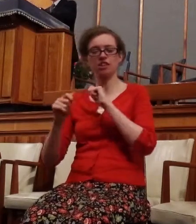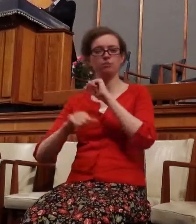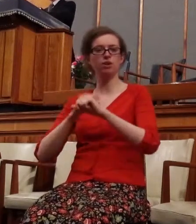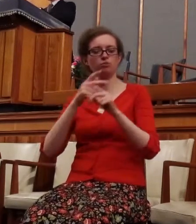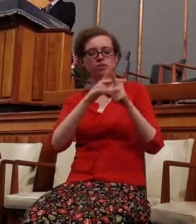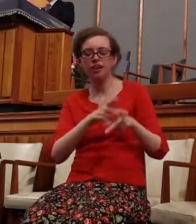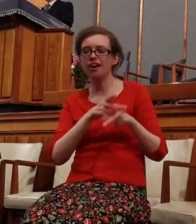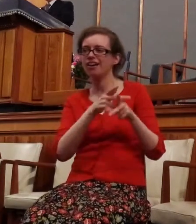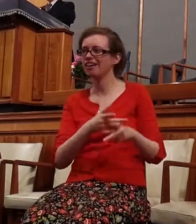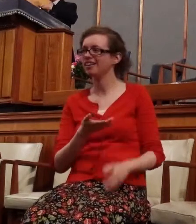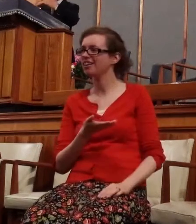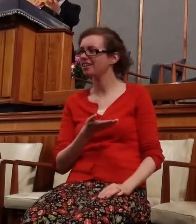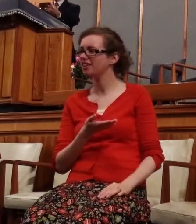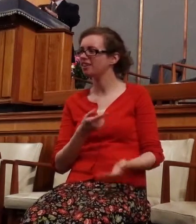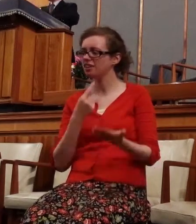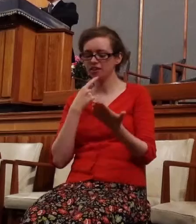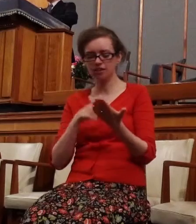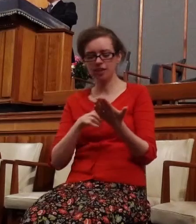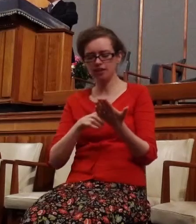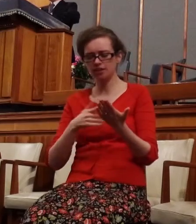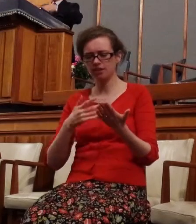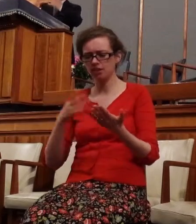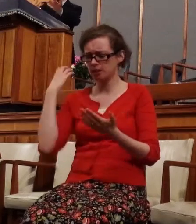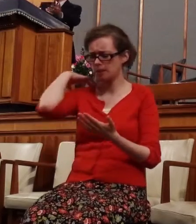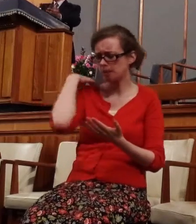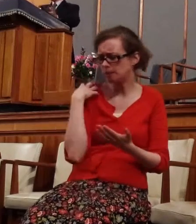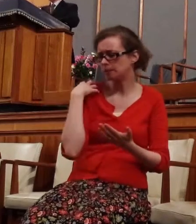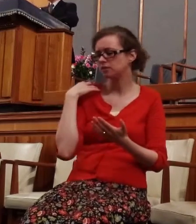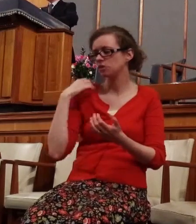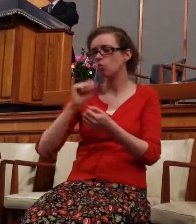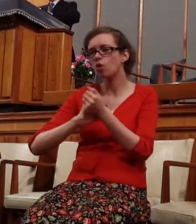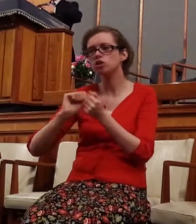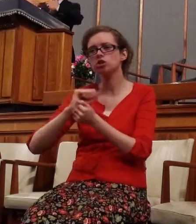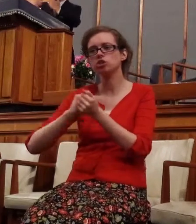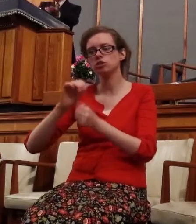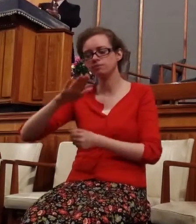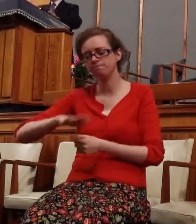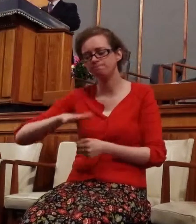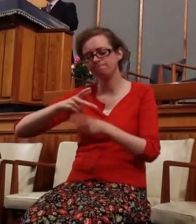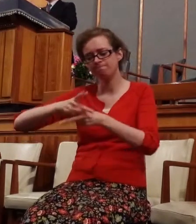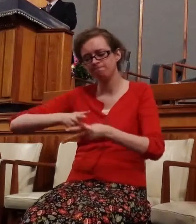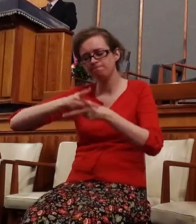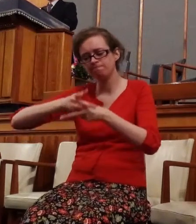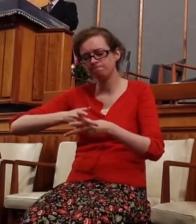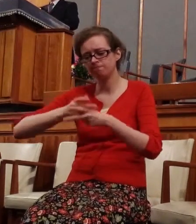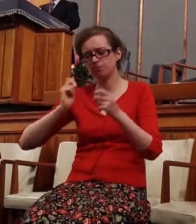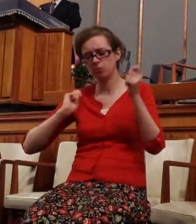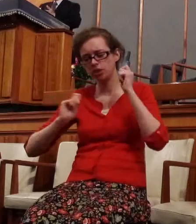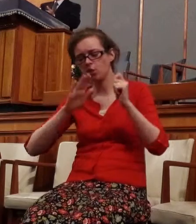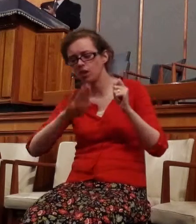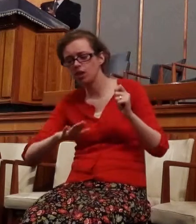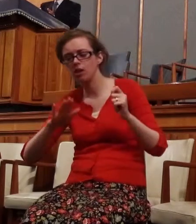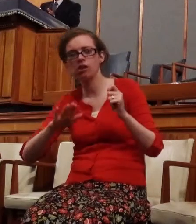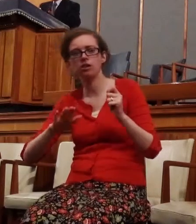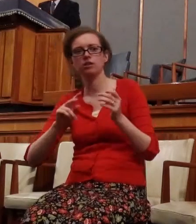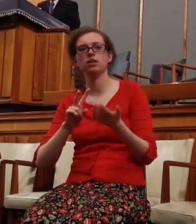the apostles, he washed them, he took a towel, he provided for them. And